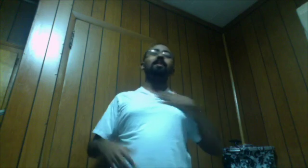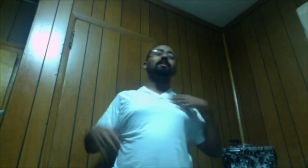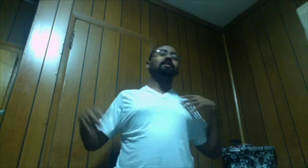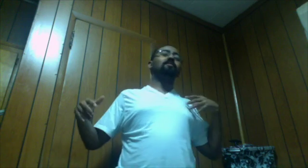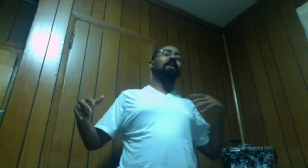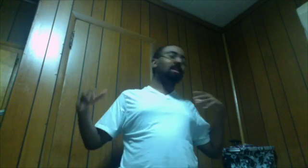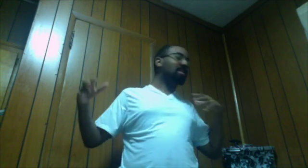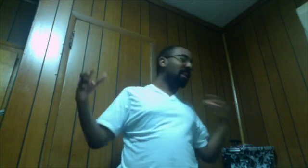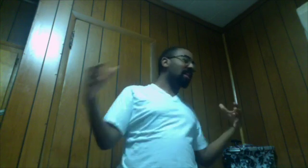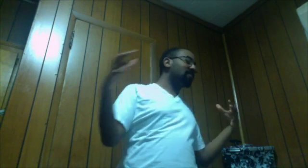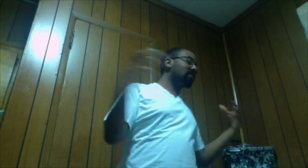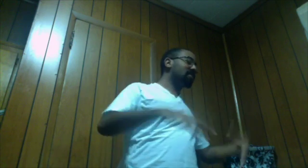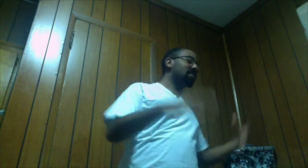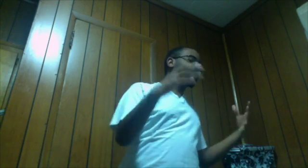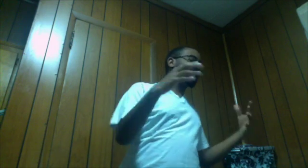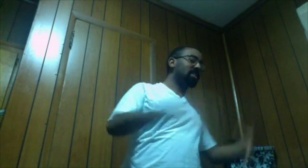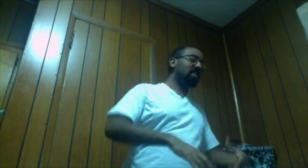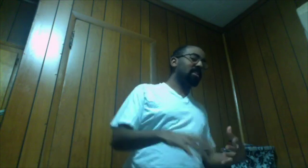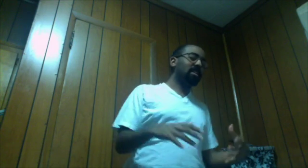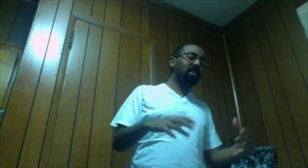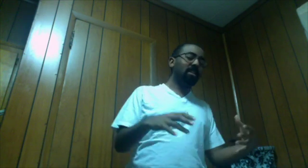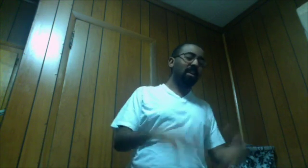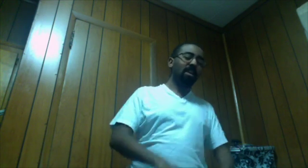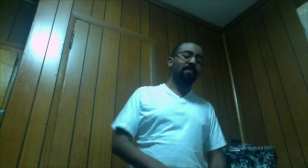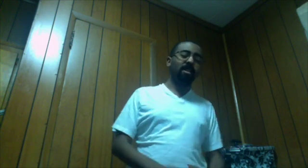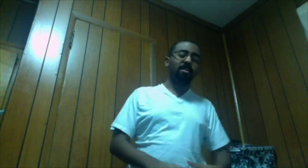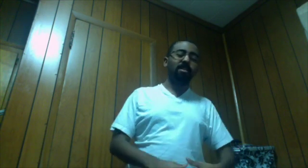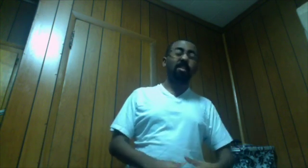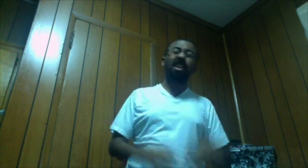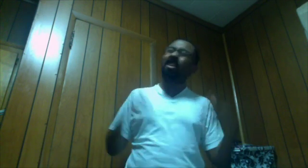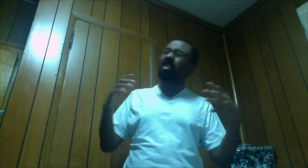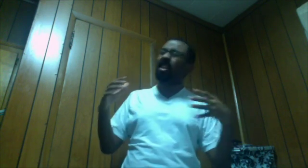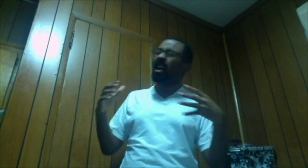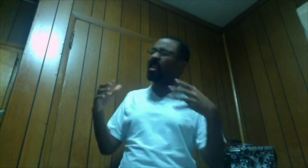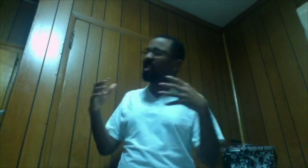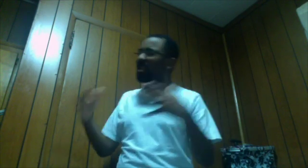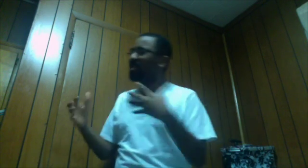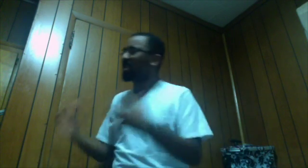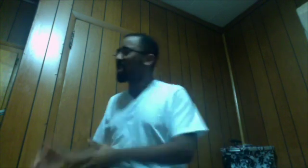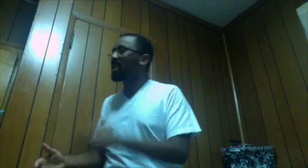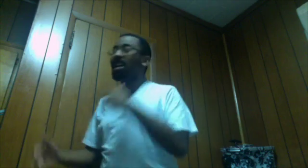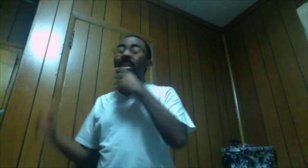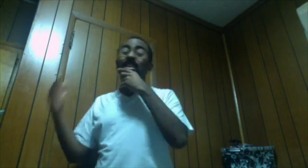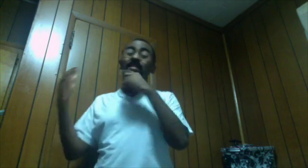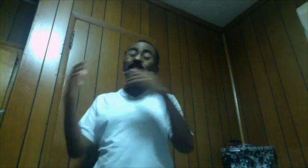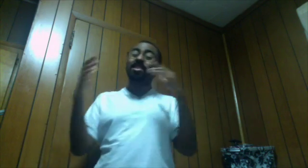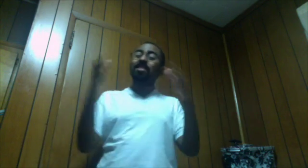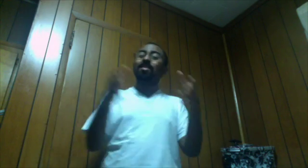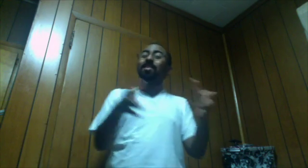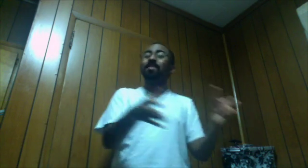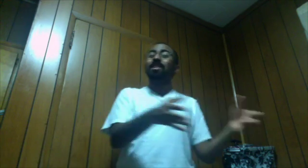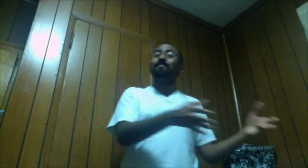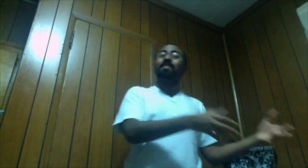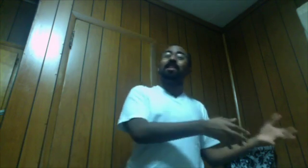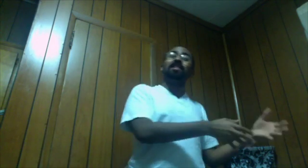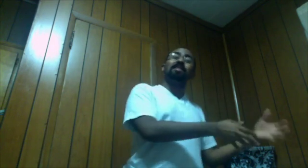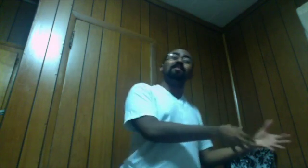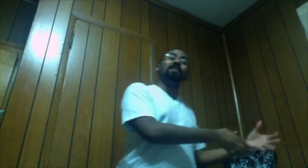we had a lot of good shit in animes this year and a lot of horrible shit, which you heard me complain a little bit